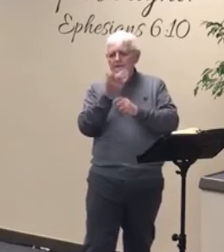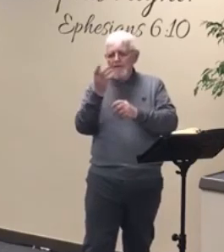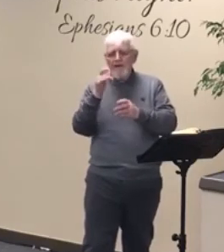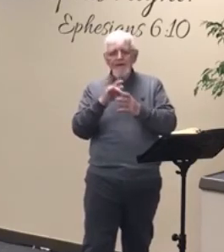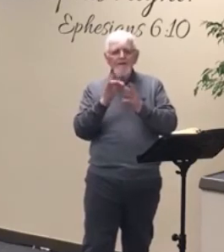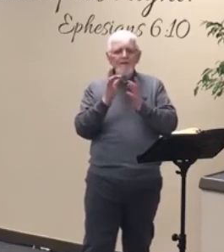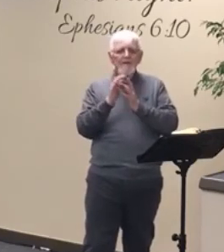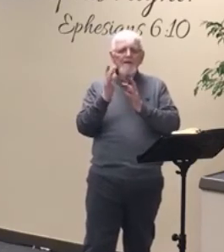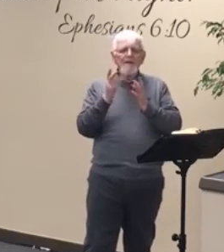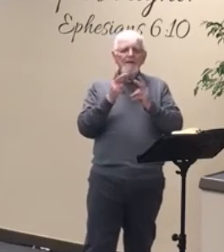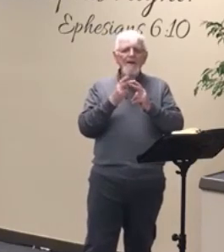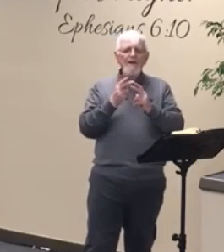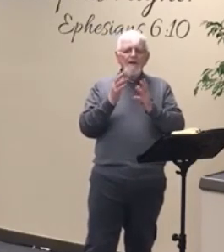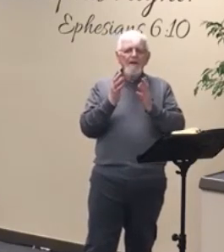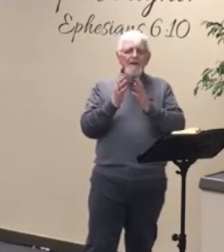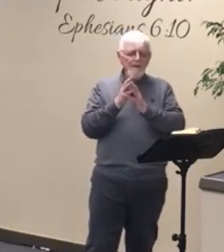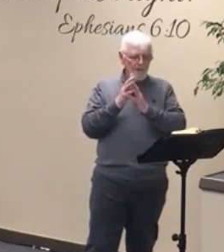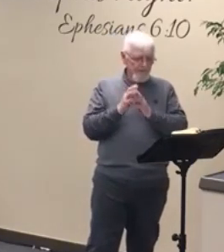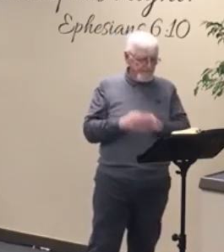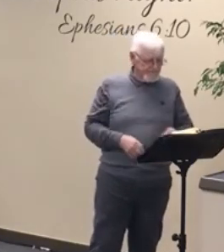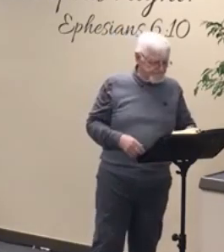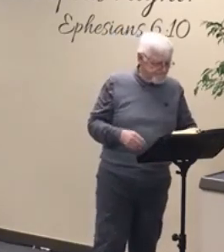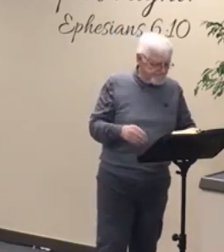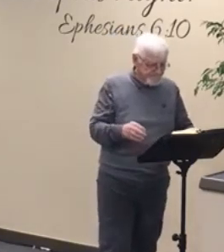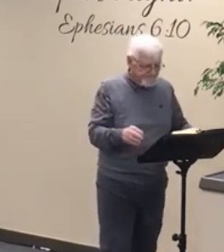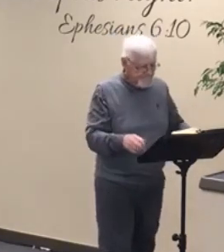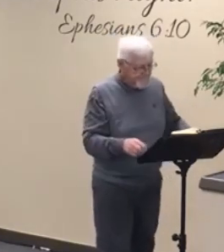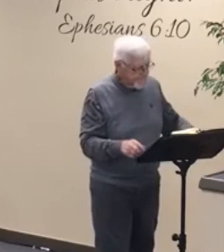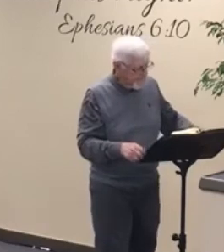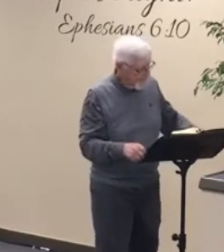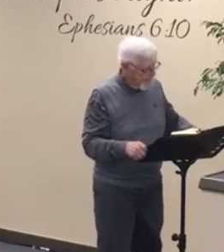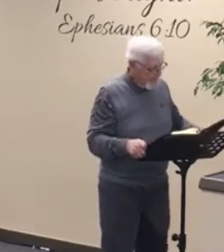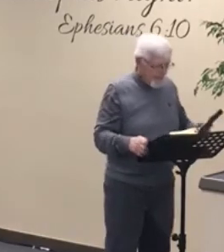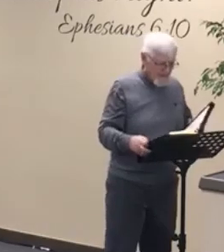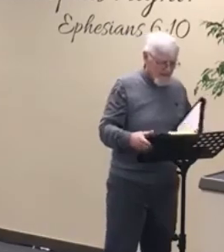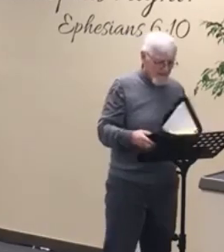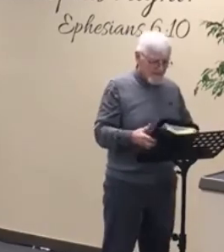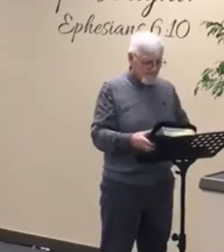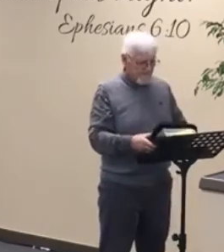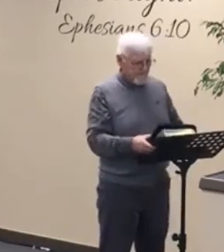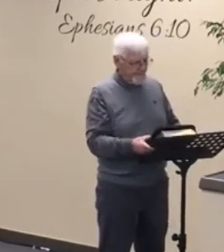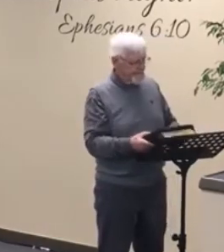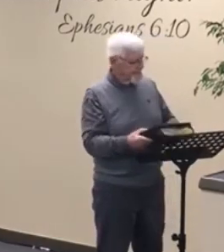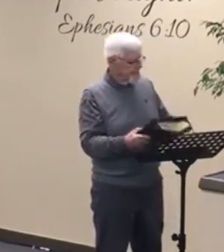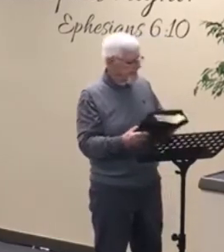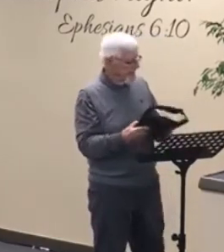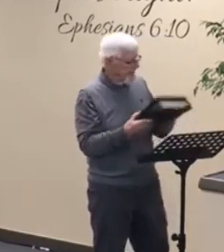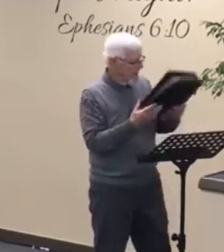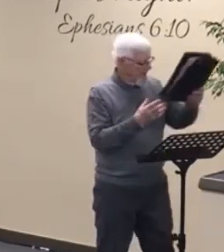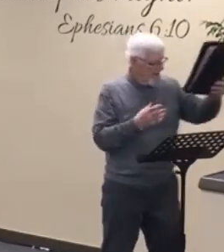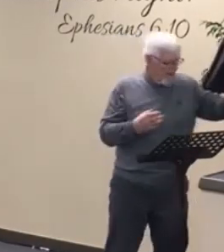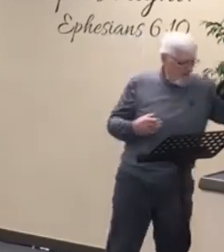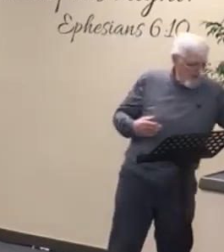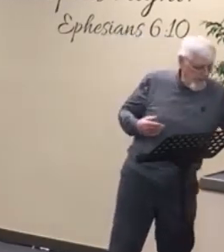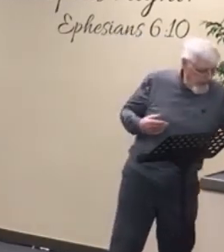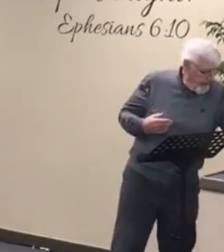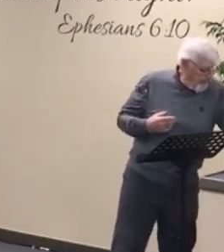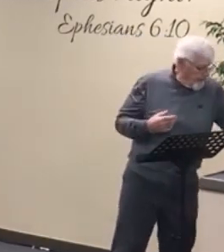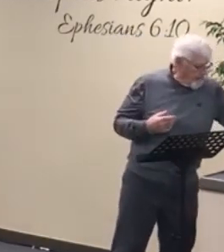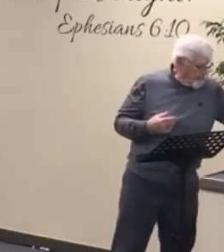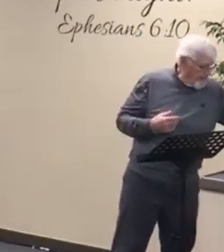name. Amen. All right, let's stand and we'll be dismissed with one or two verses of a song. Yeah.